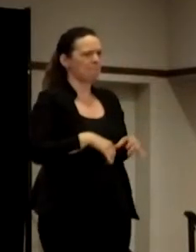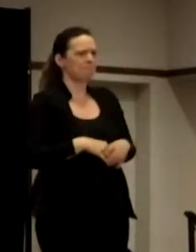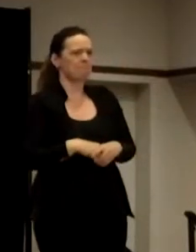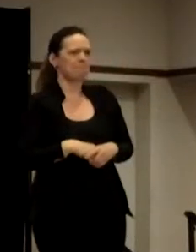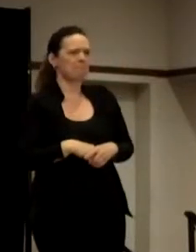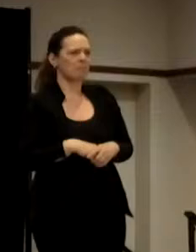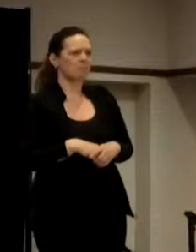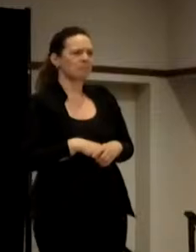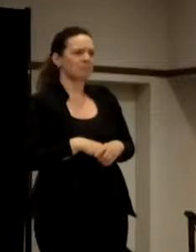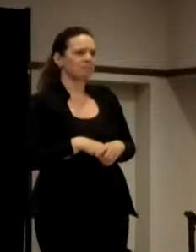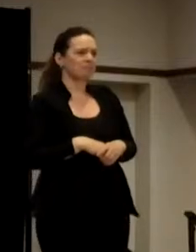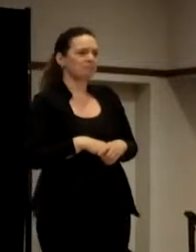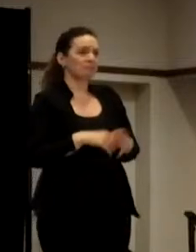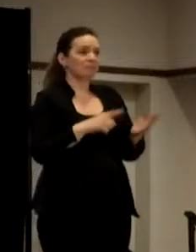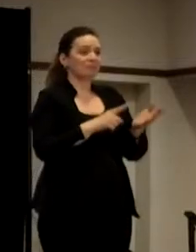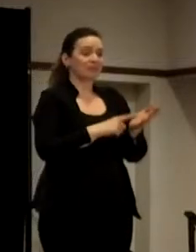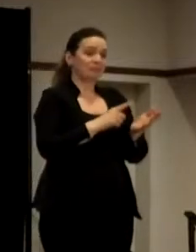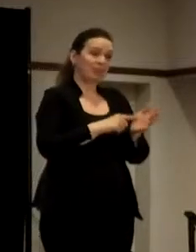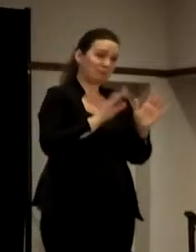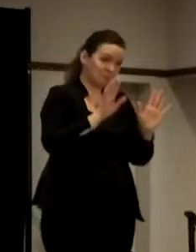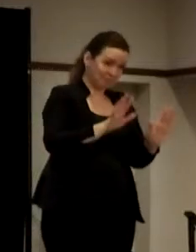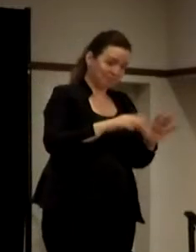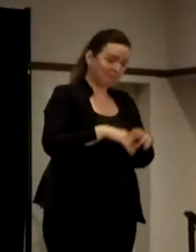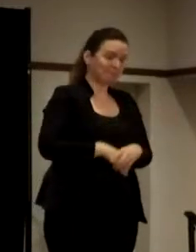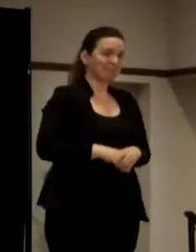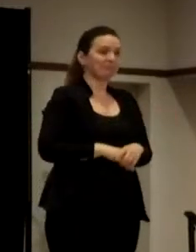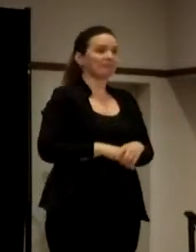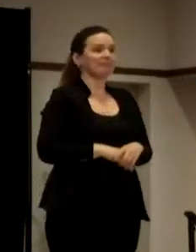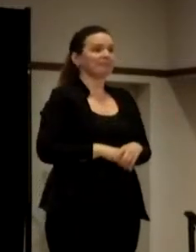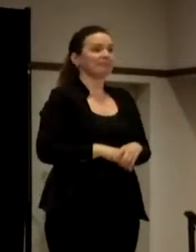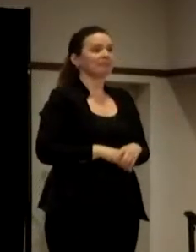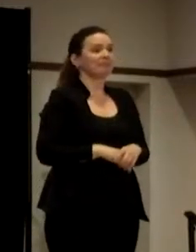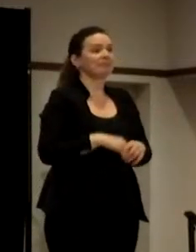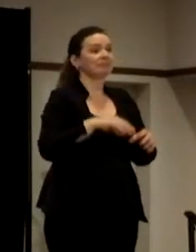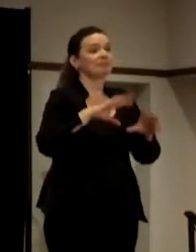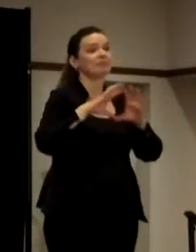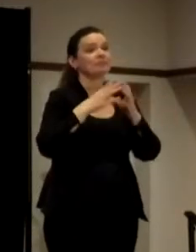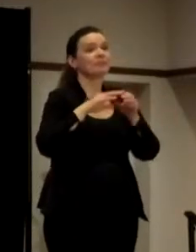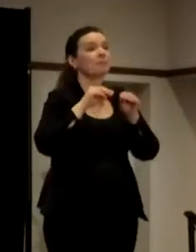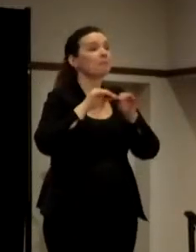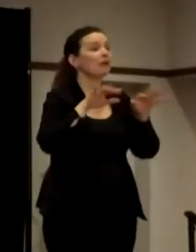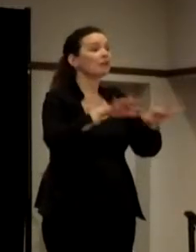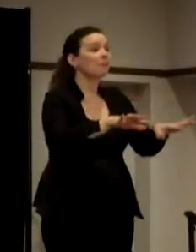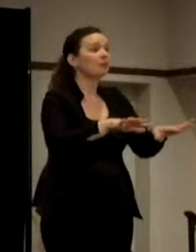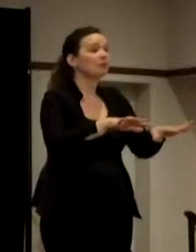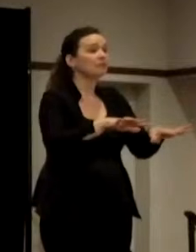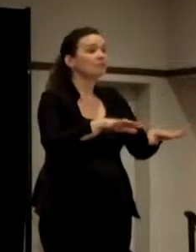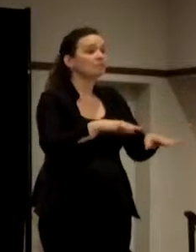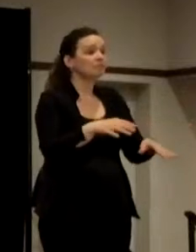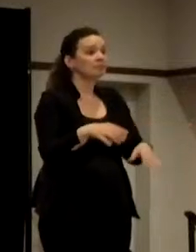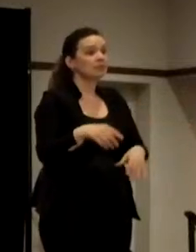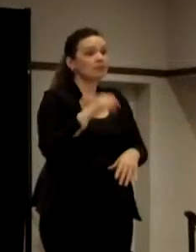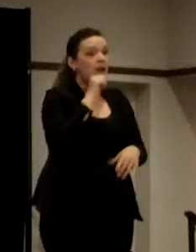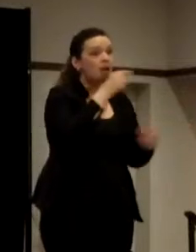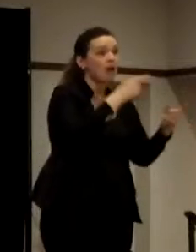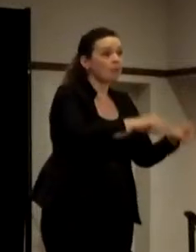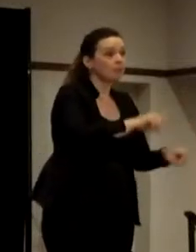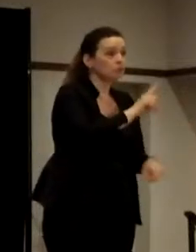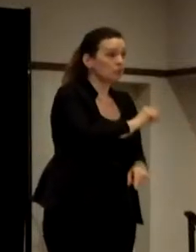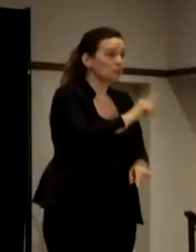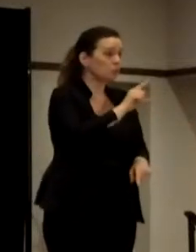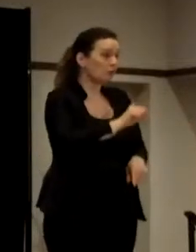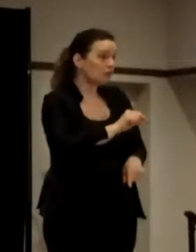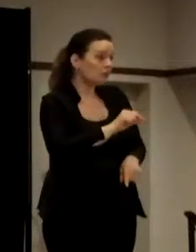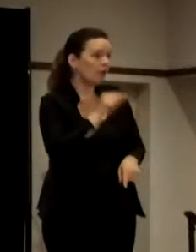point, you're at a different stage in the pandemic, and we have to move forward. And that's kind of where we